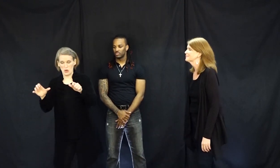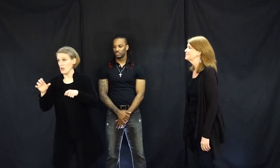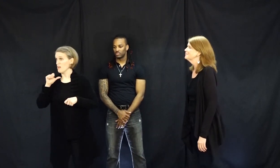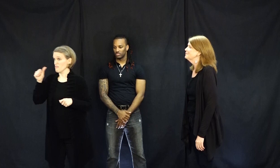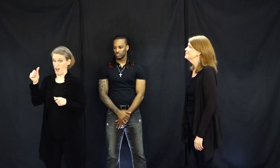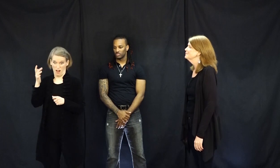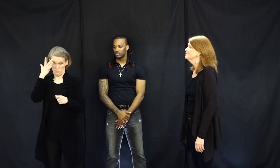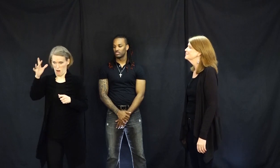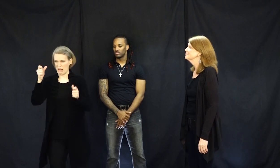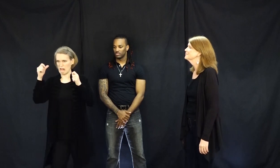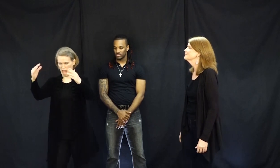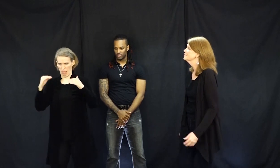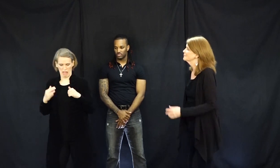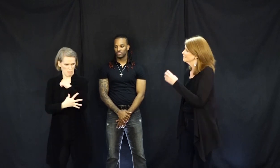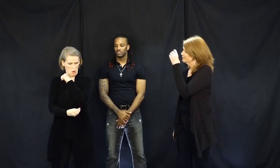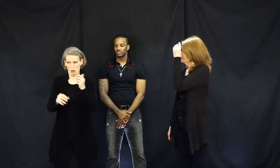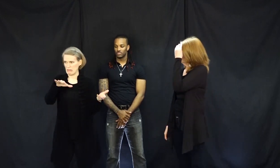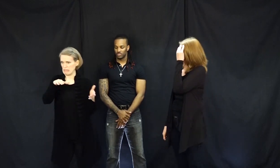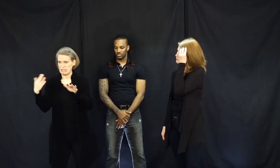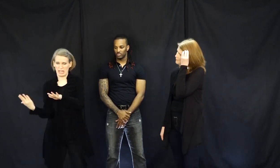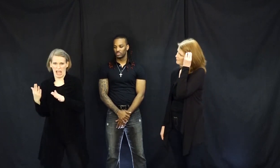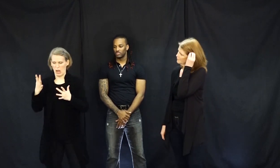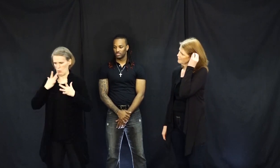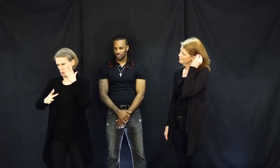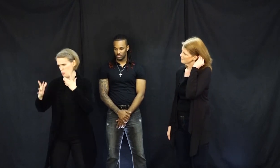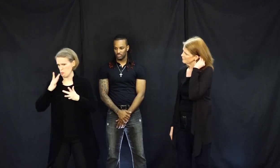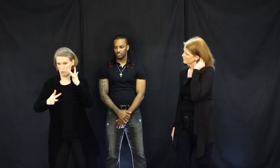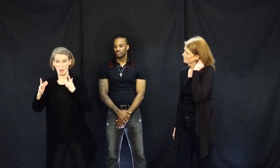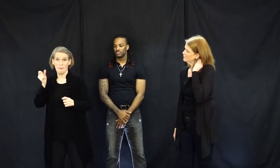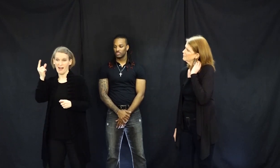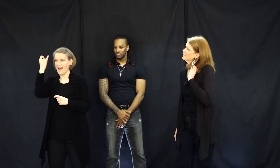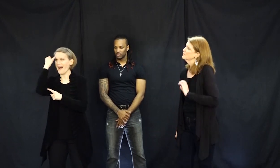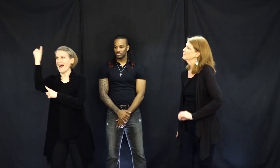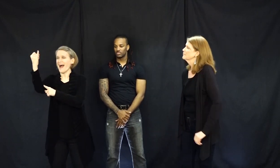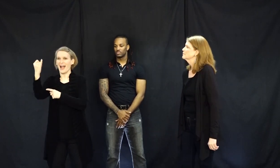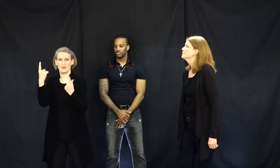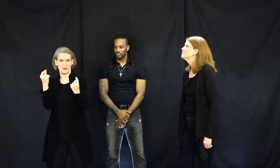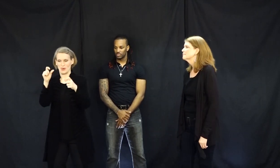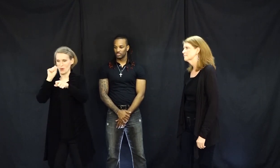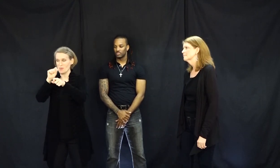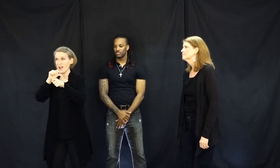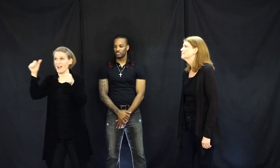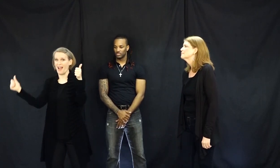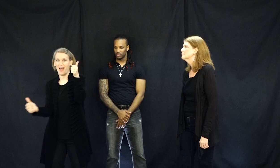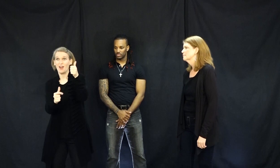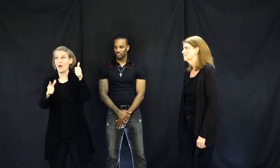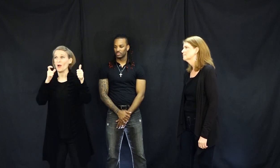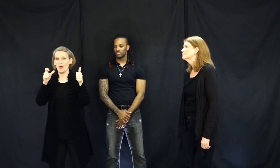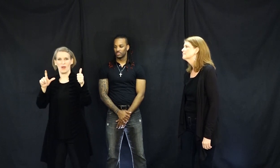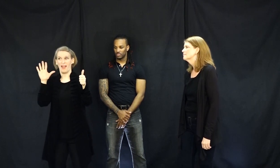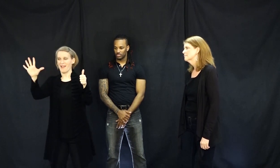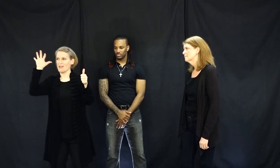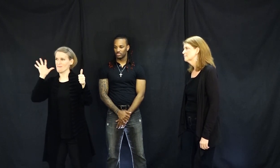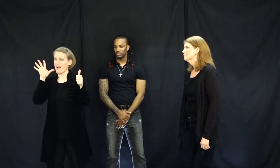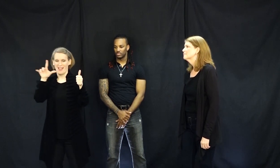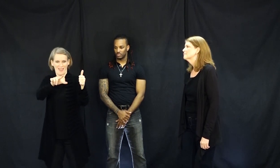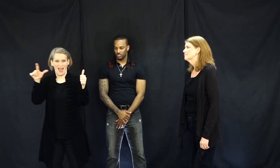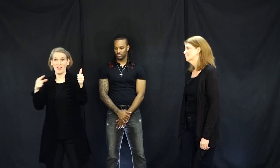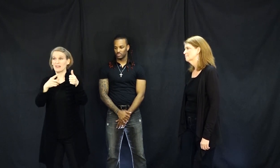dead and destitute without a cent or restitution. Started working, clerking for his late mother's landlord, trading sugar